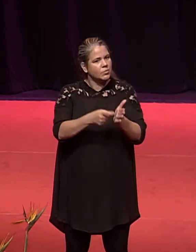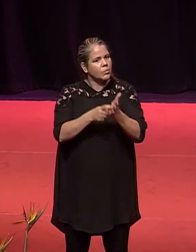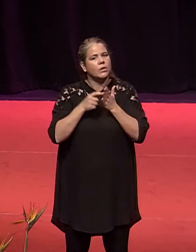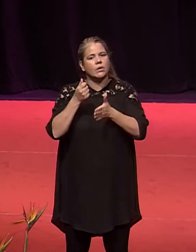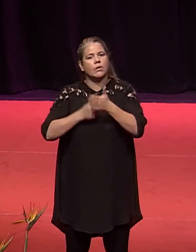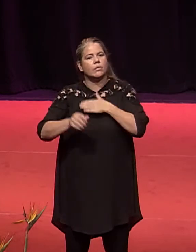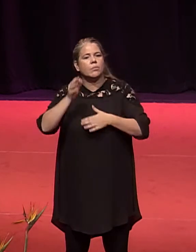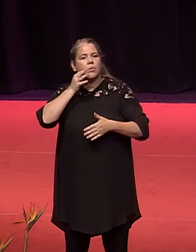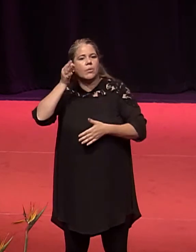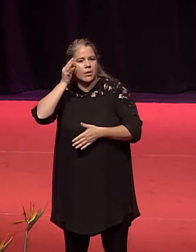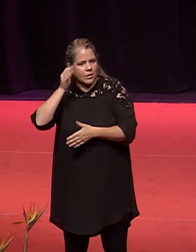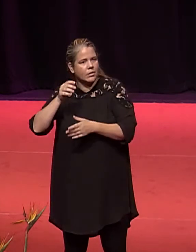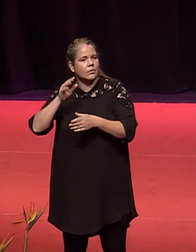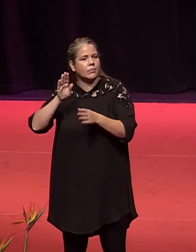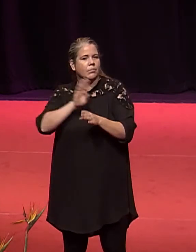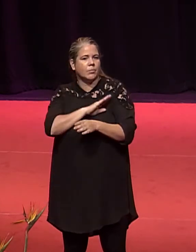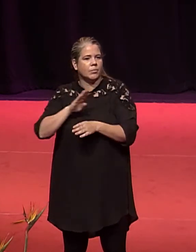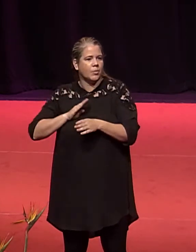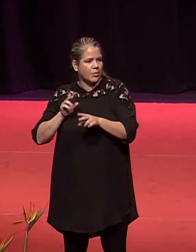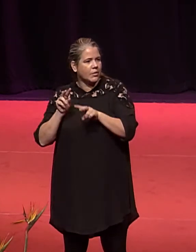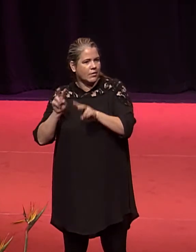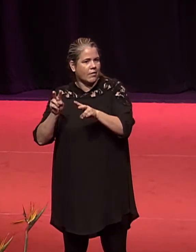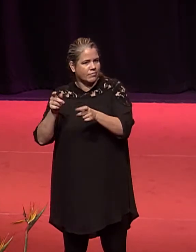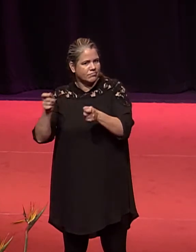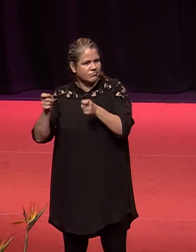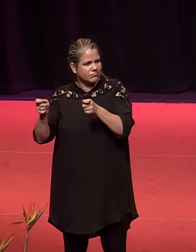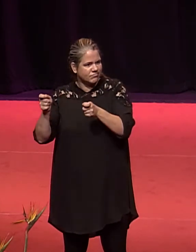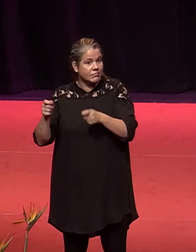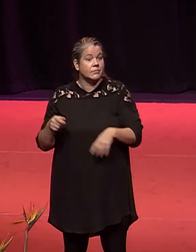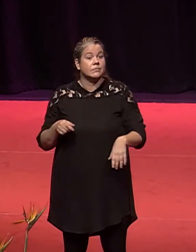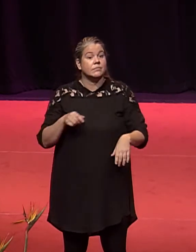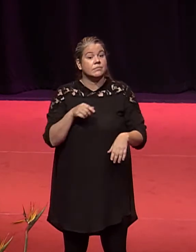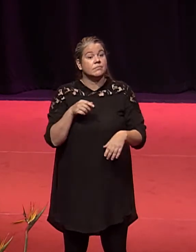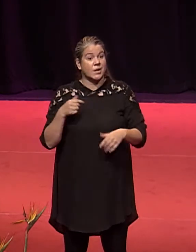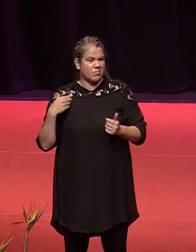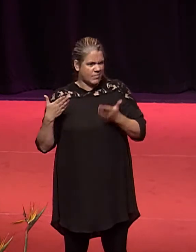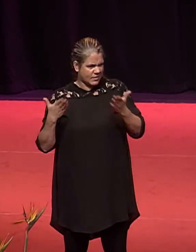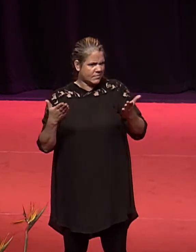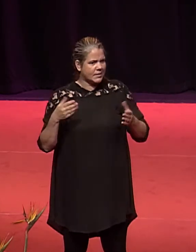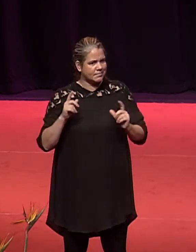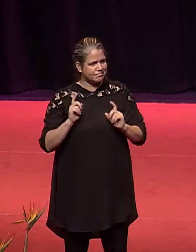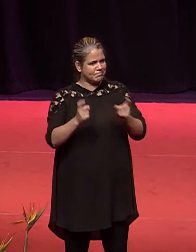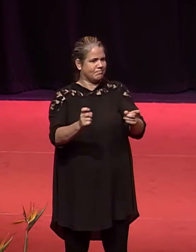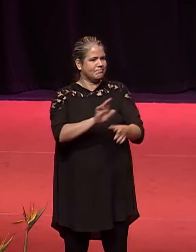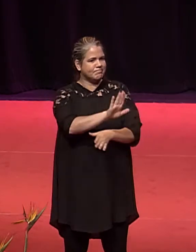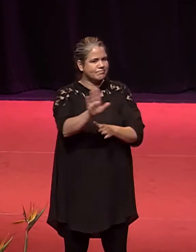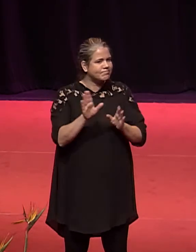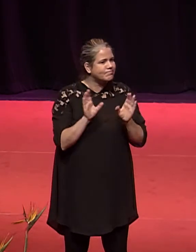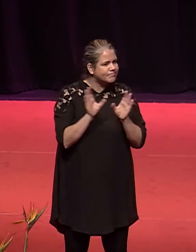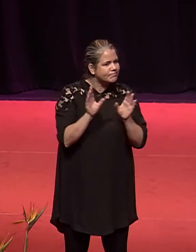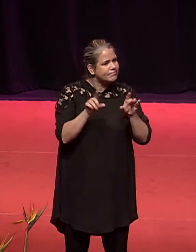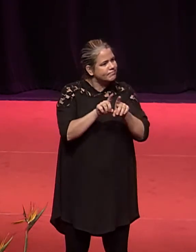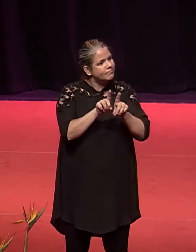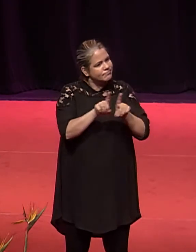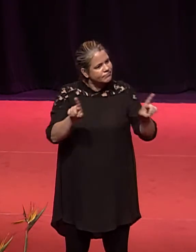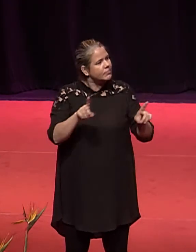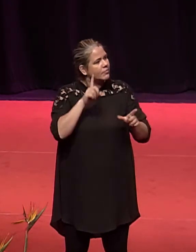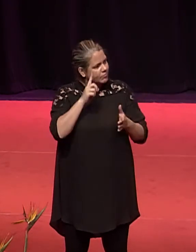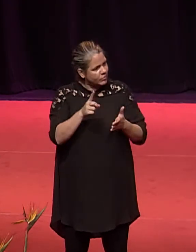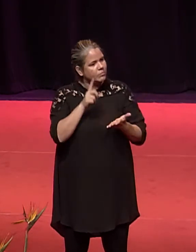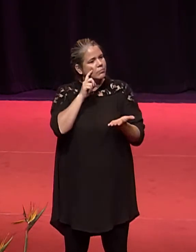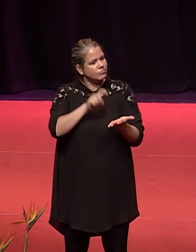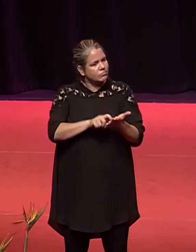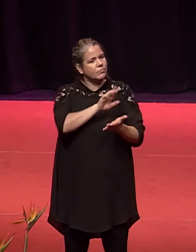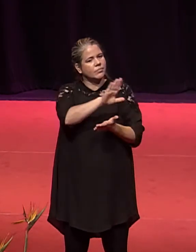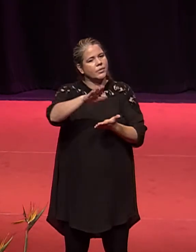Mohawk Board of Governors and have been recommended to be awarded their certificates and diplomas in recognition of their academic accomplishment.